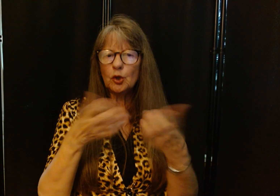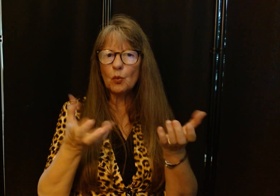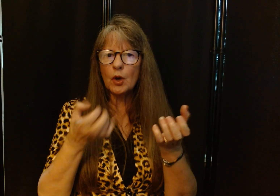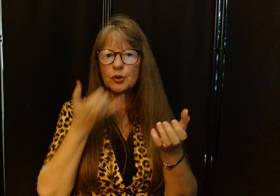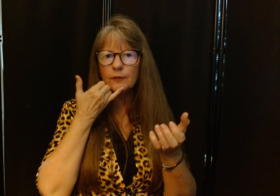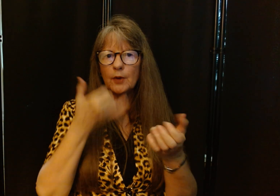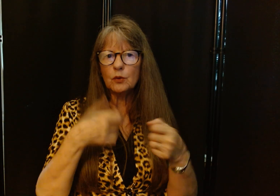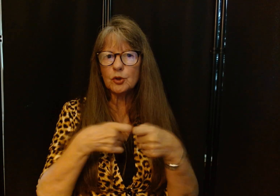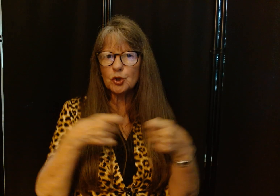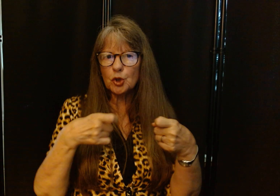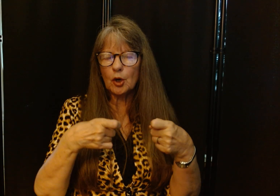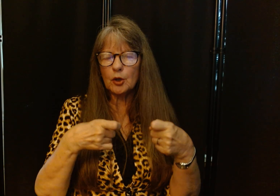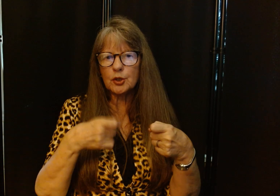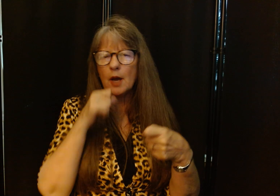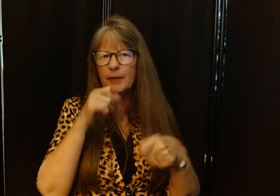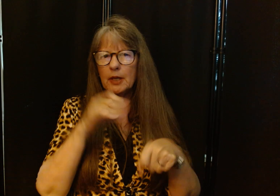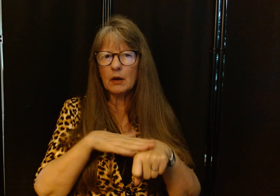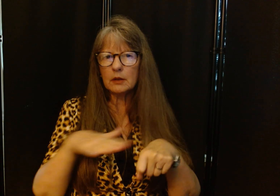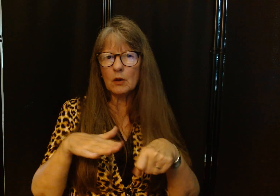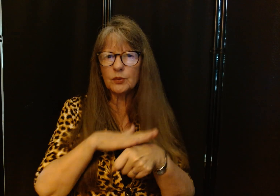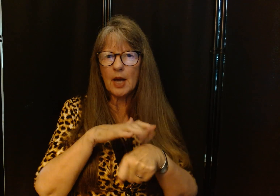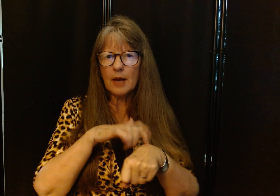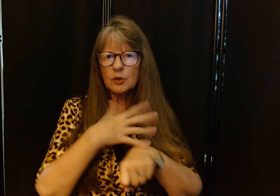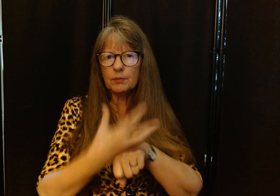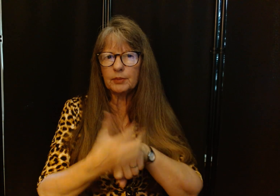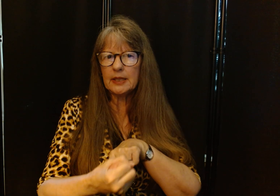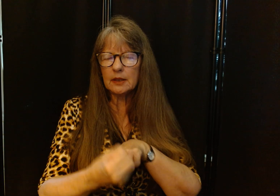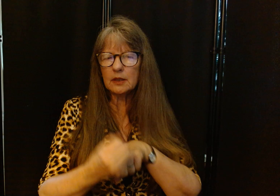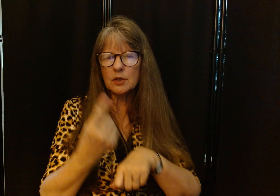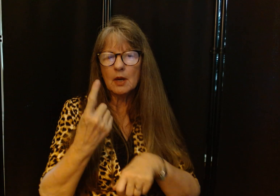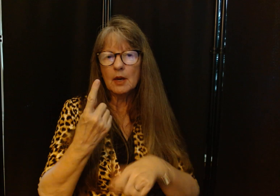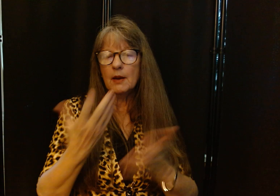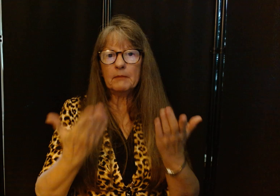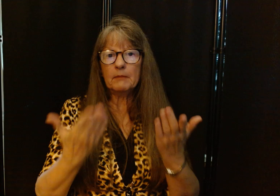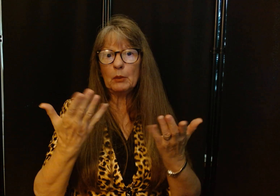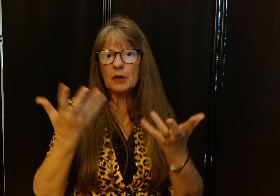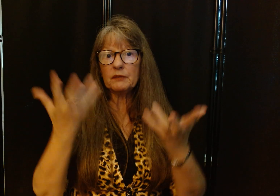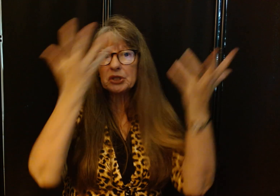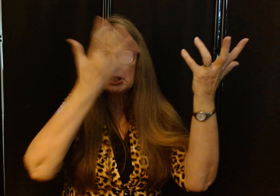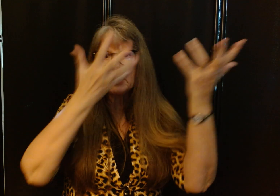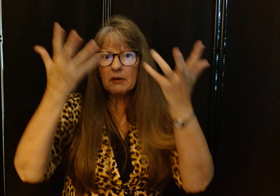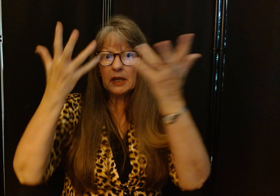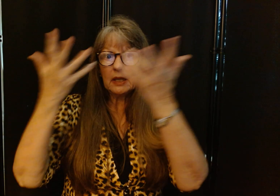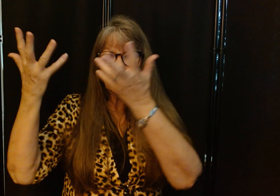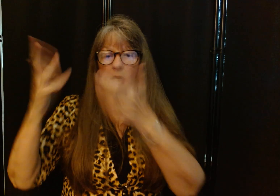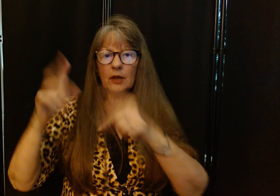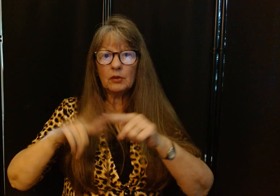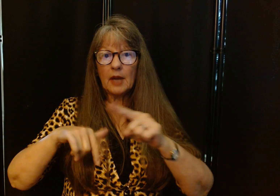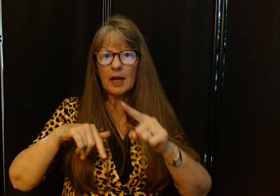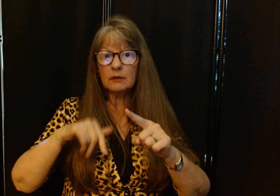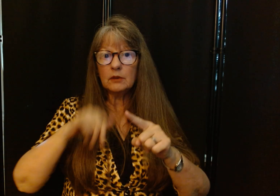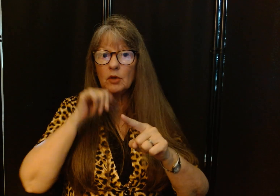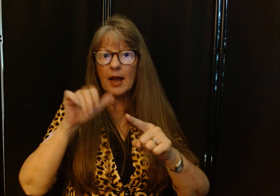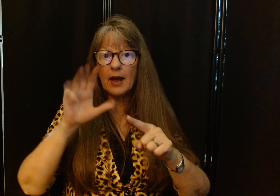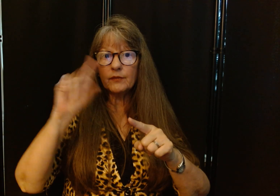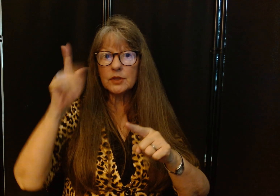want your phones charged and not being on it the whole time to deplete it, because maybe what if it's cloudy and you don't have the